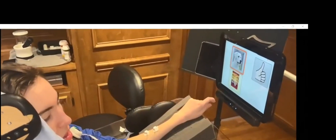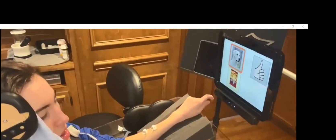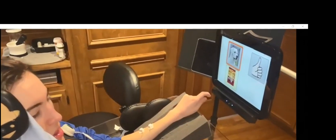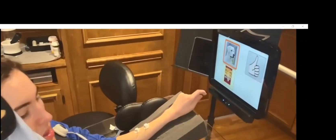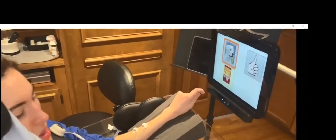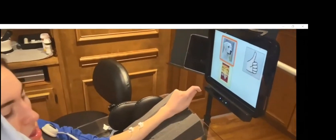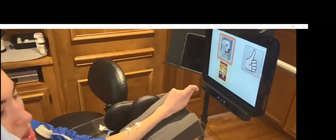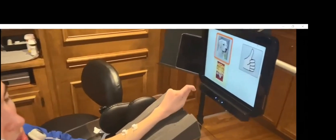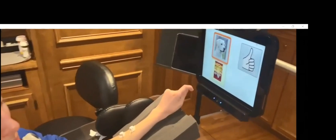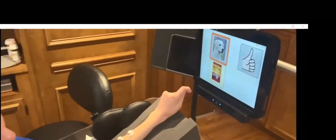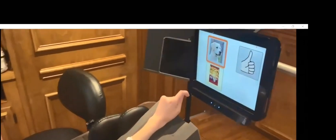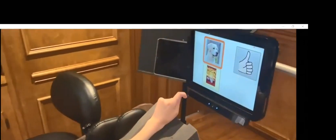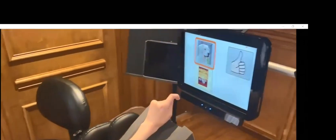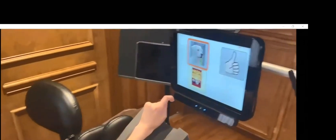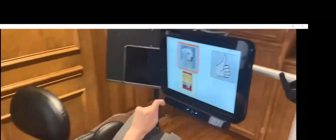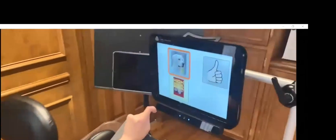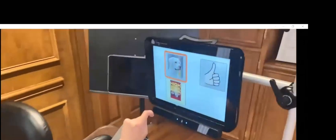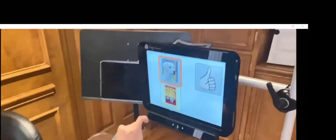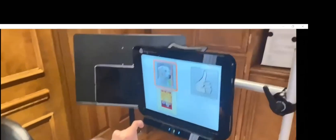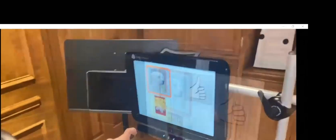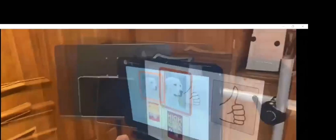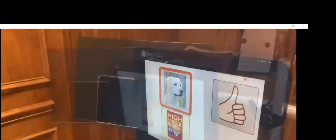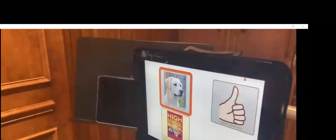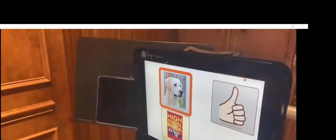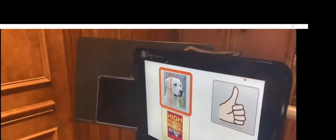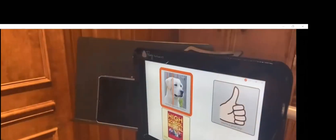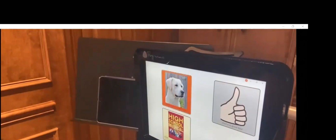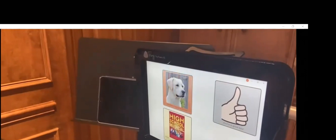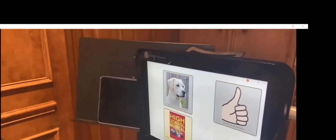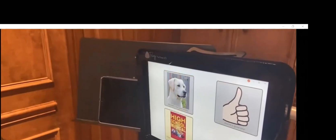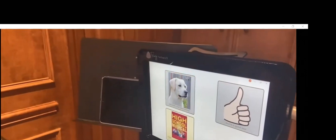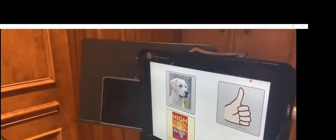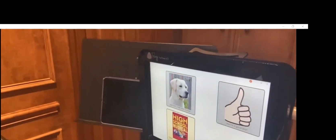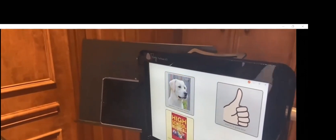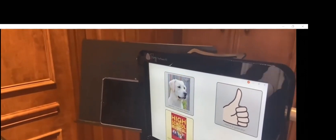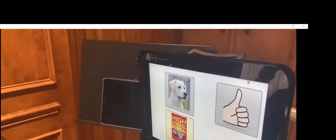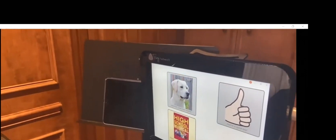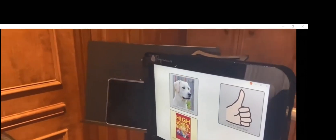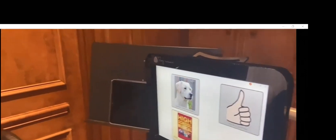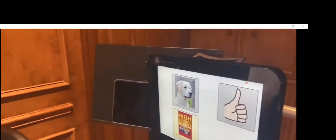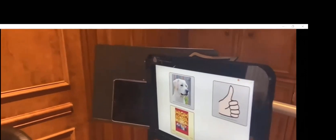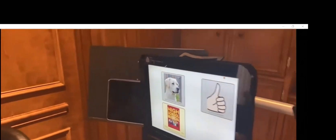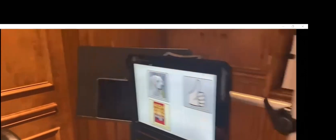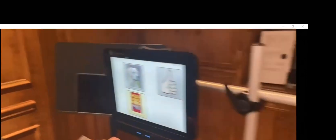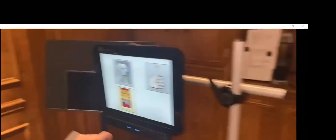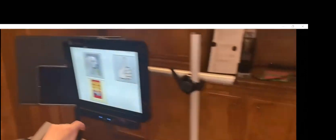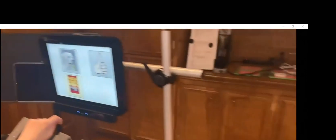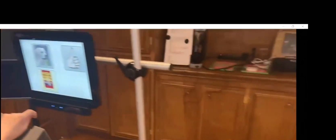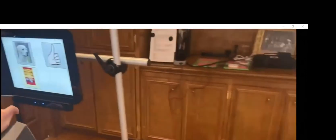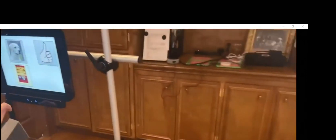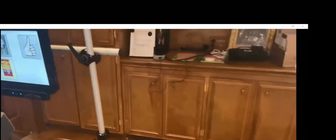menu. I can use my neuronode to let someone know I need something. Anchor. Come here, Anchor.